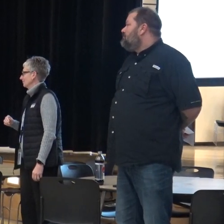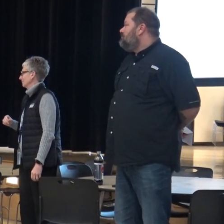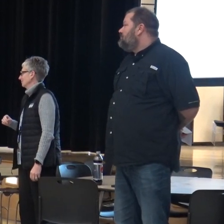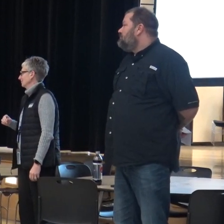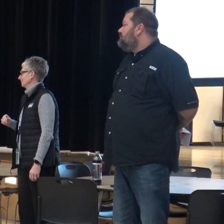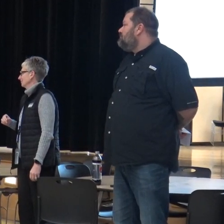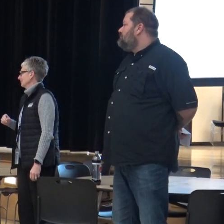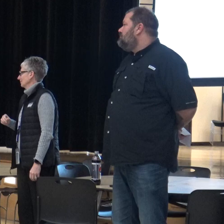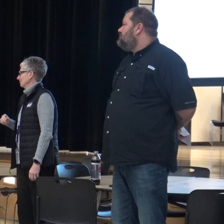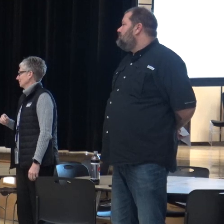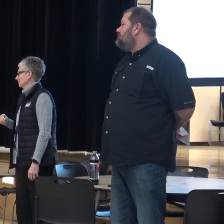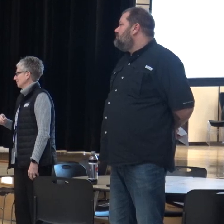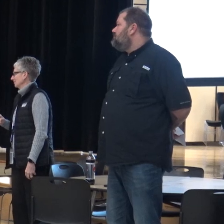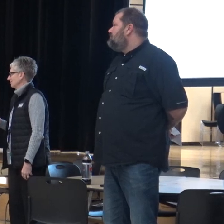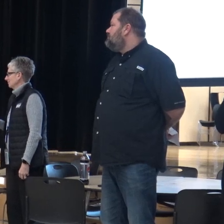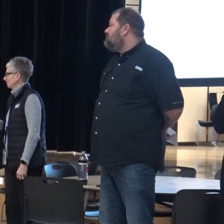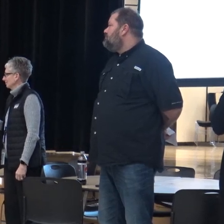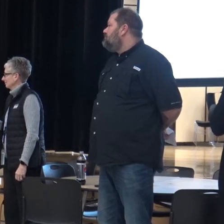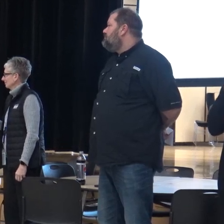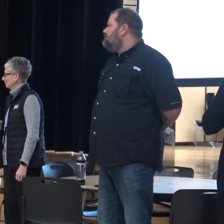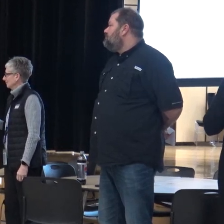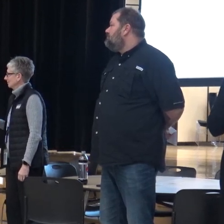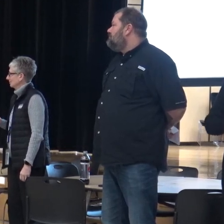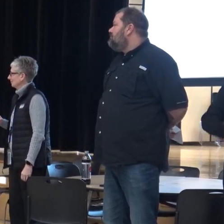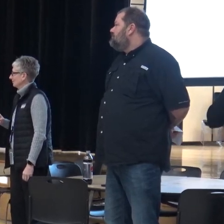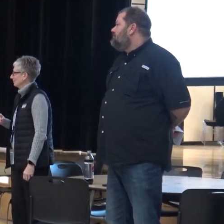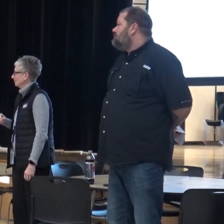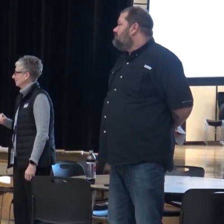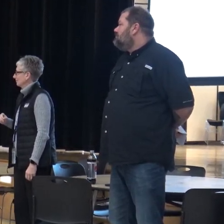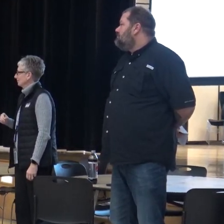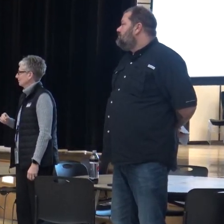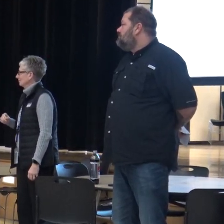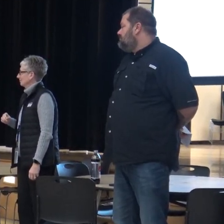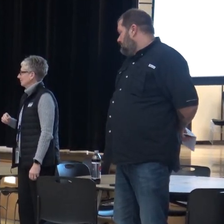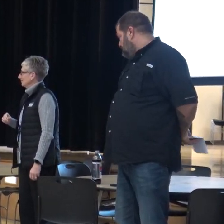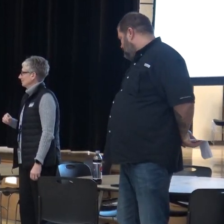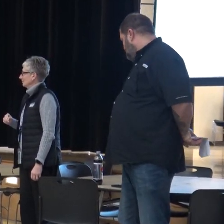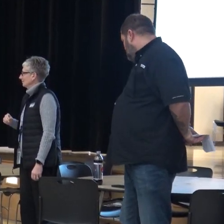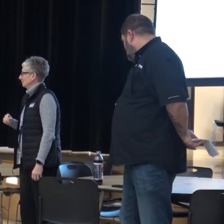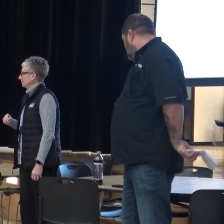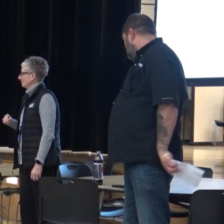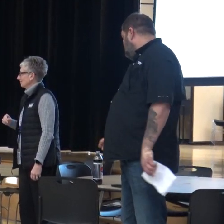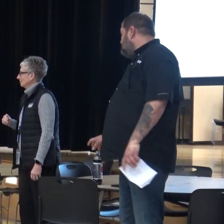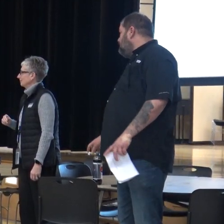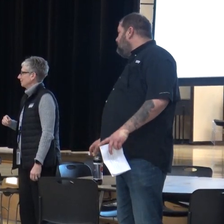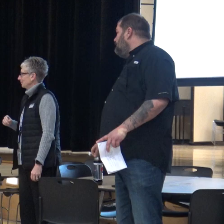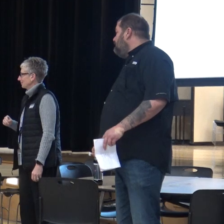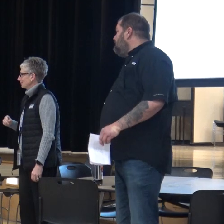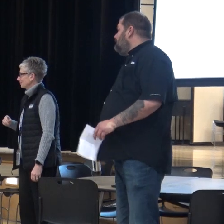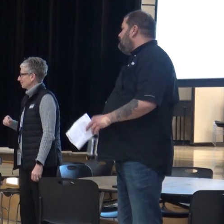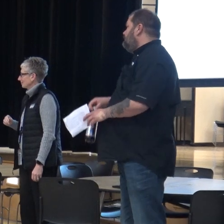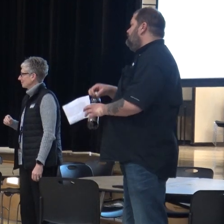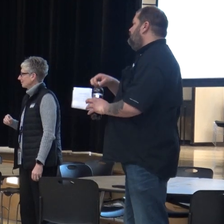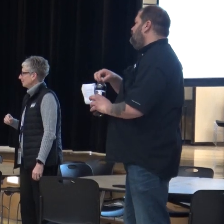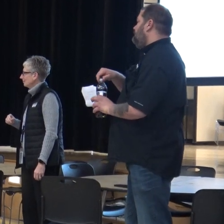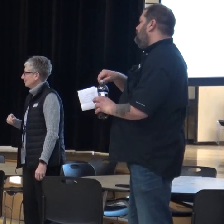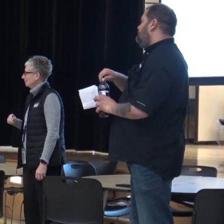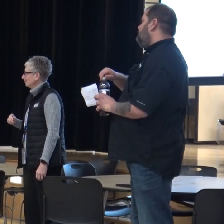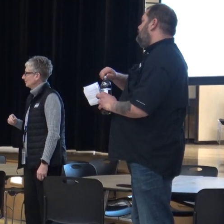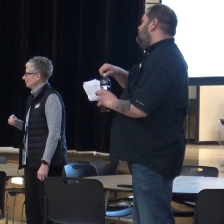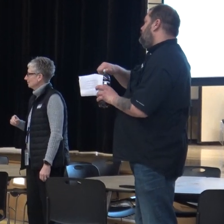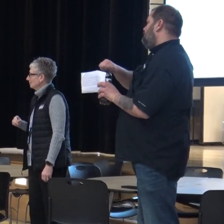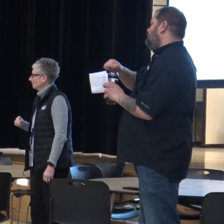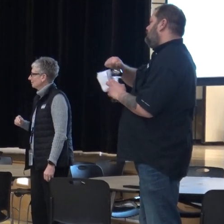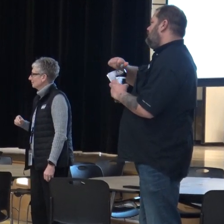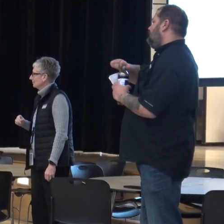counselor. I'm Trudy Storbakken, and this year I'm fifth grade. And then Ashley Rutman is our fourth school counselor. She is eighth